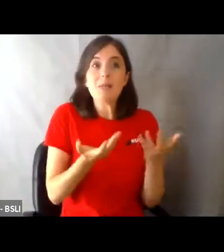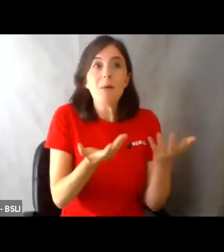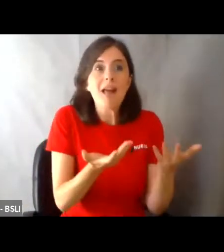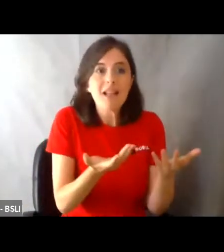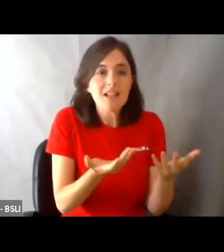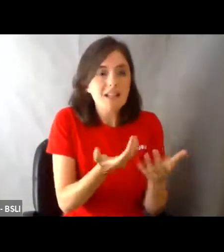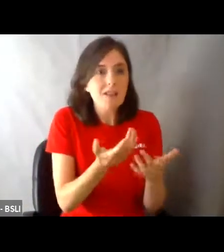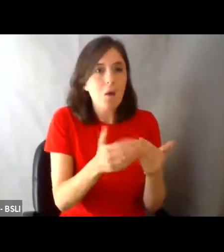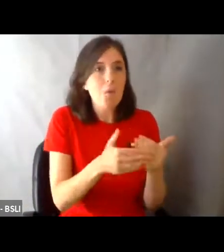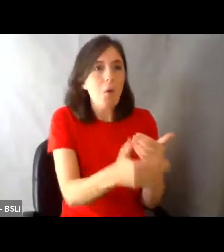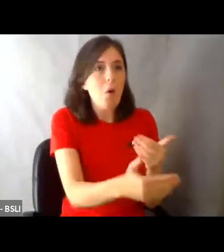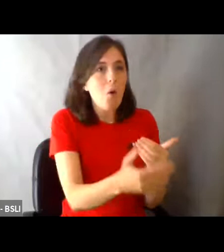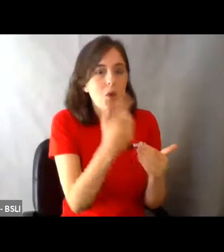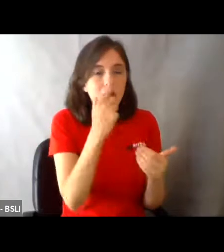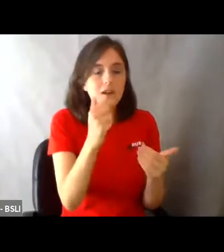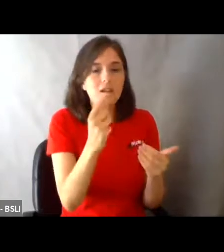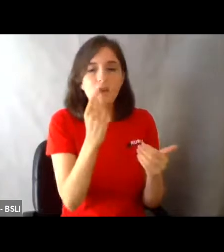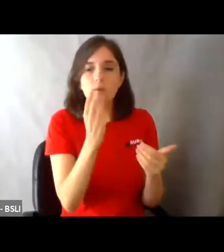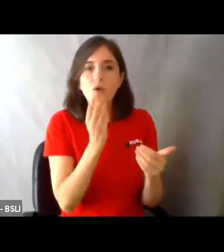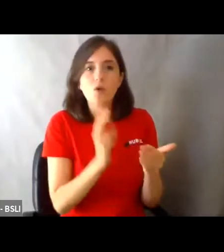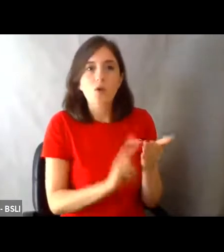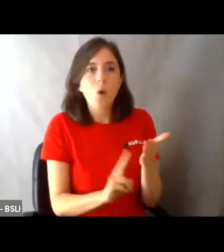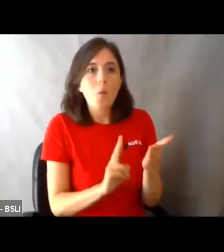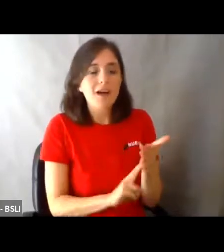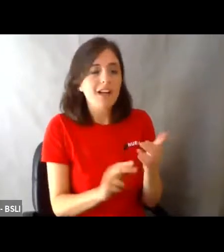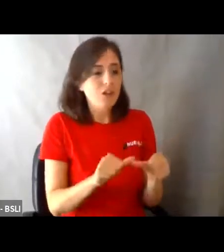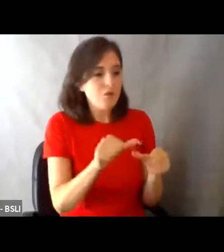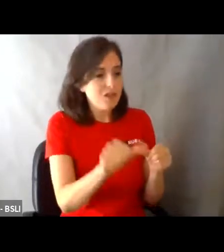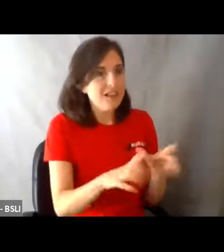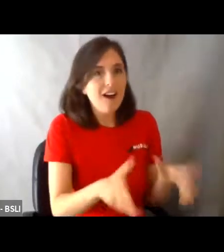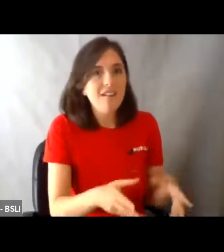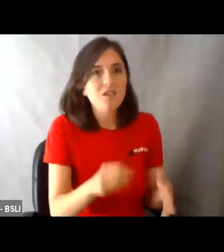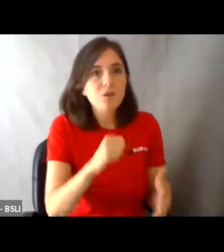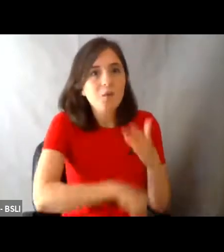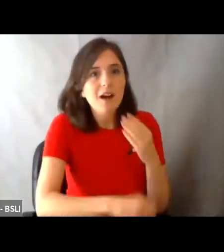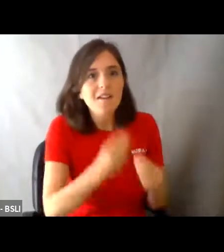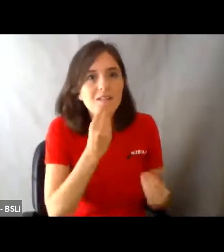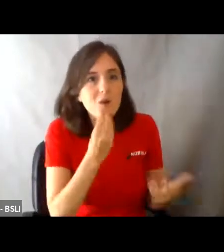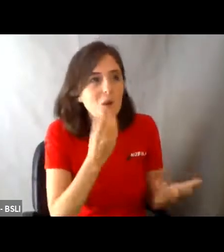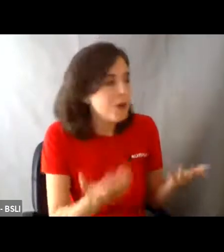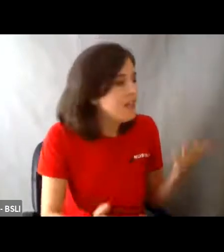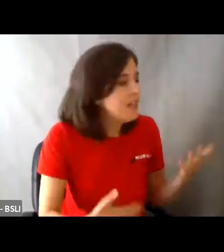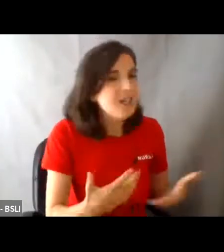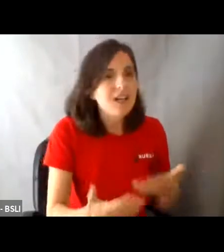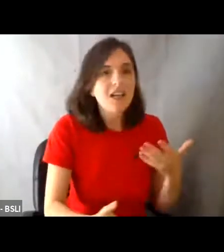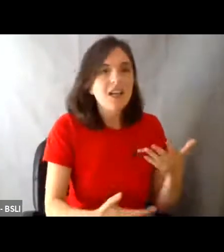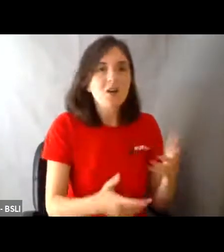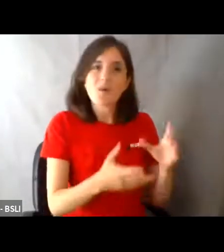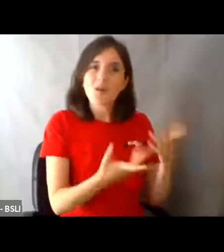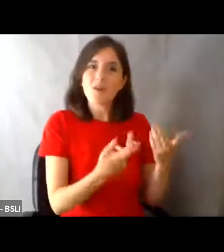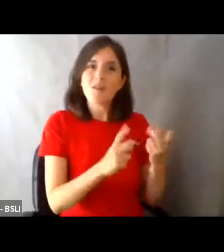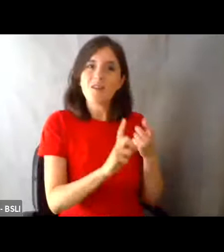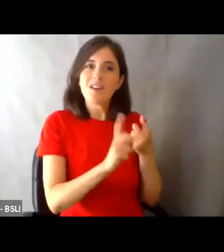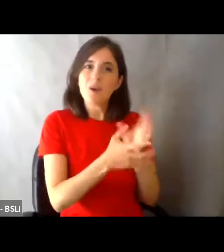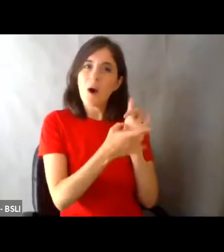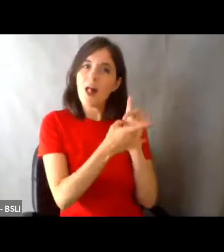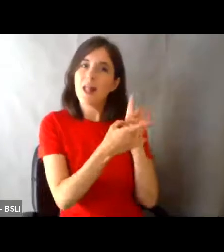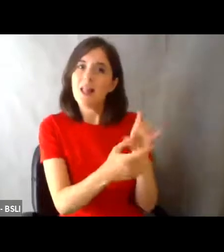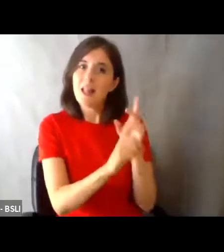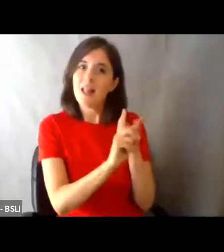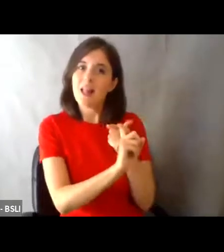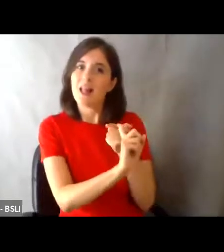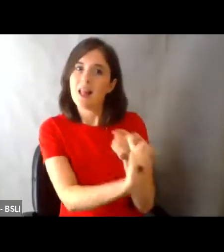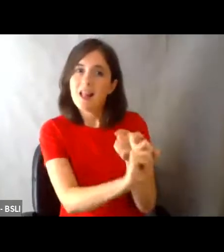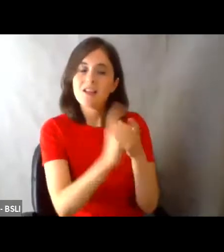might do, you're still, you know, at the whim of the market in terms of your ability to survive and to